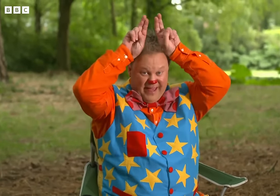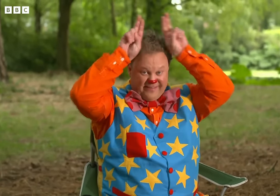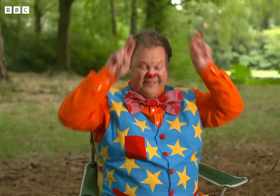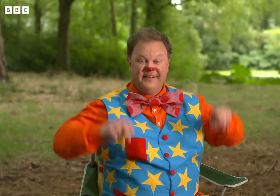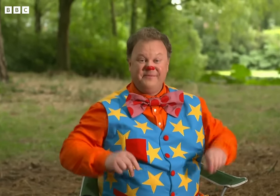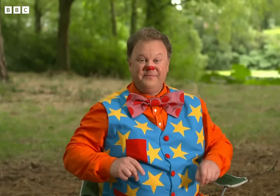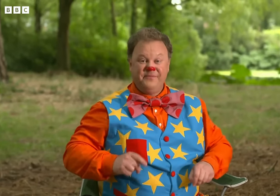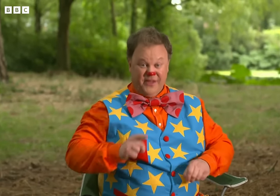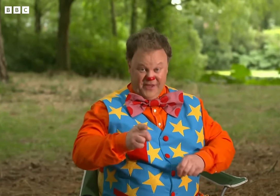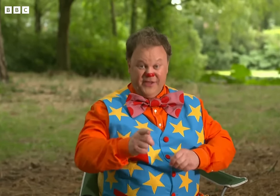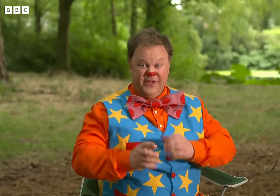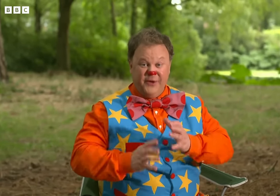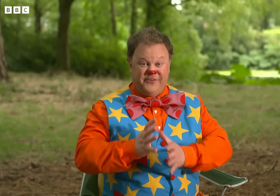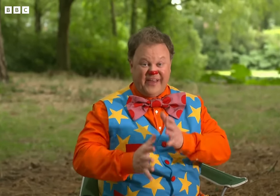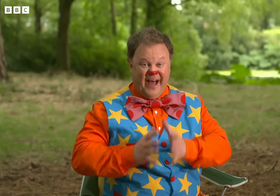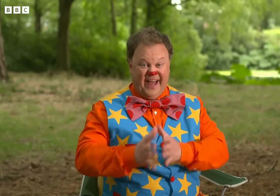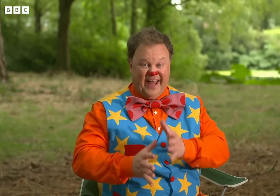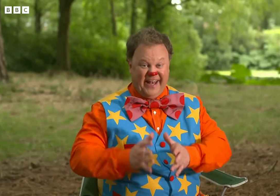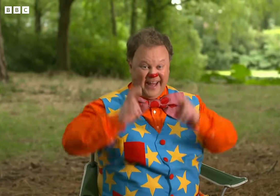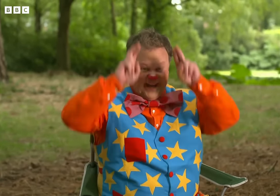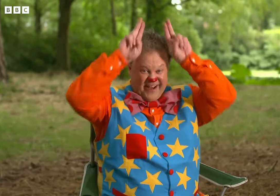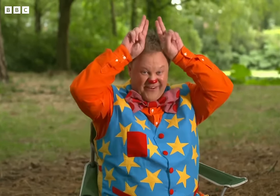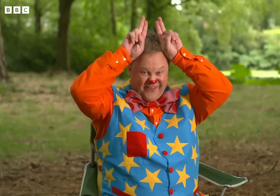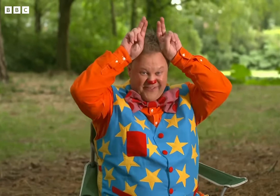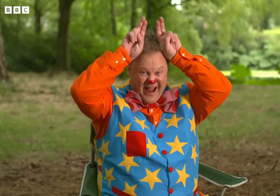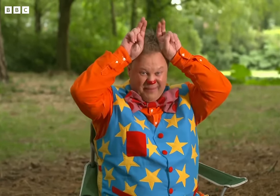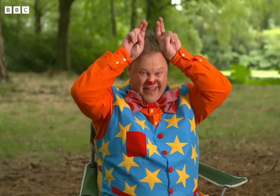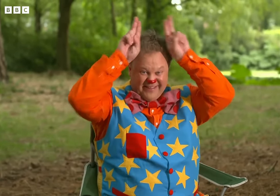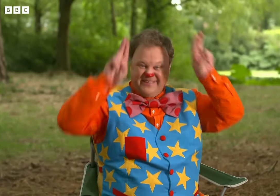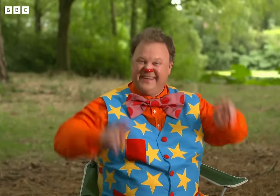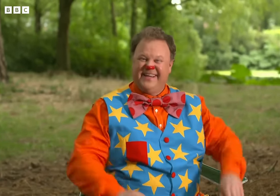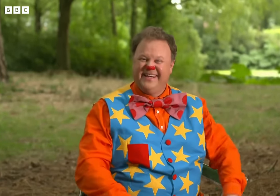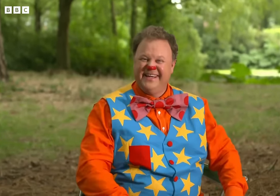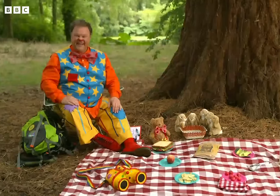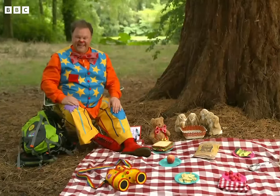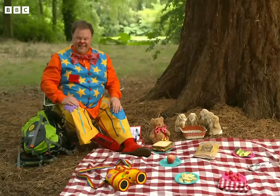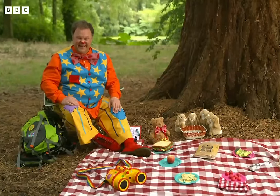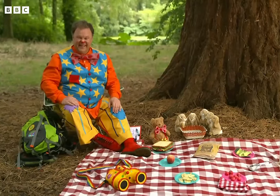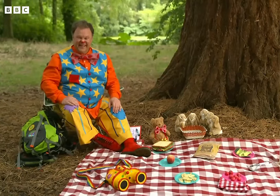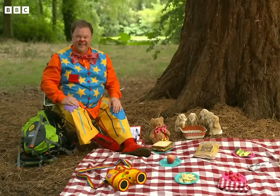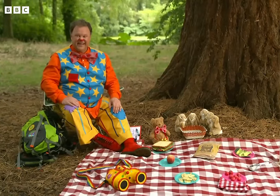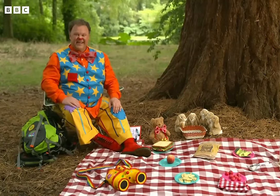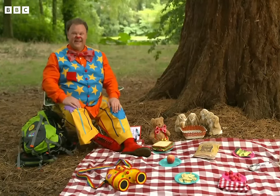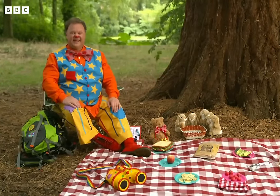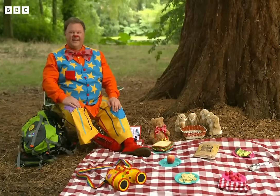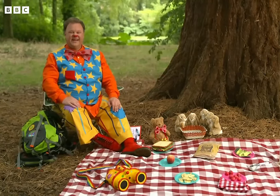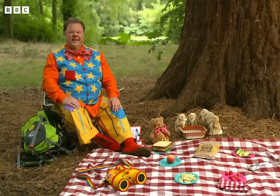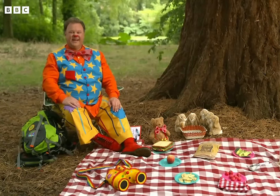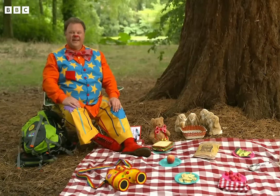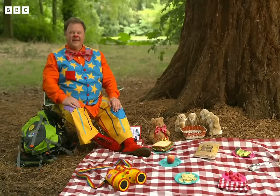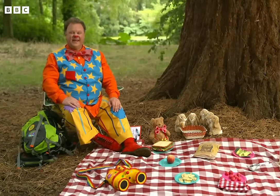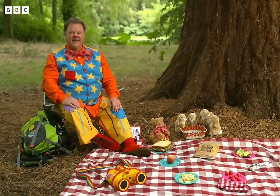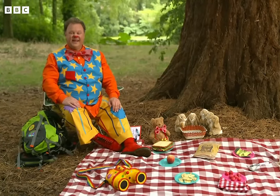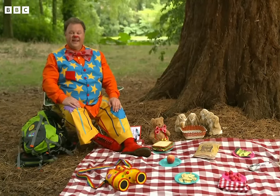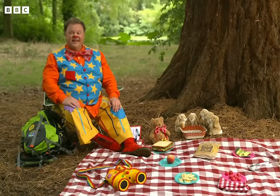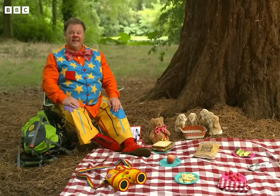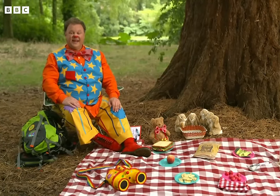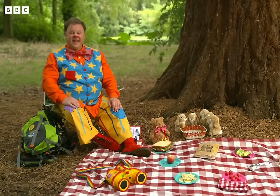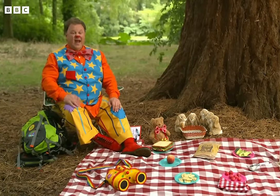Rabbit. You sign. Rabbit. Thank you, Mr. Tumble. You're our friend.